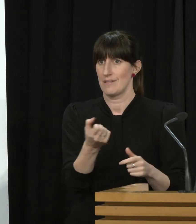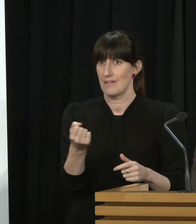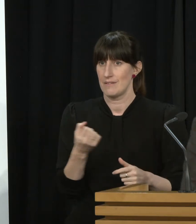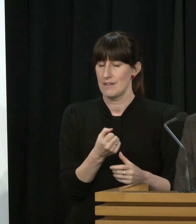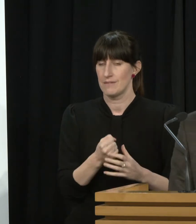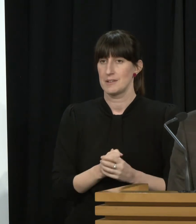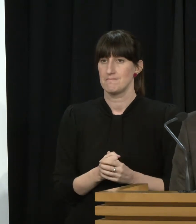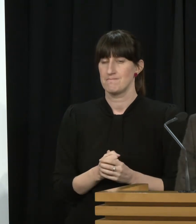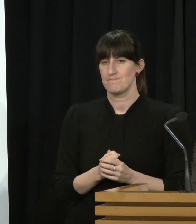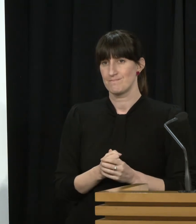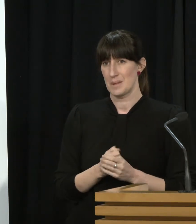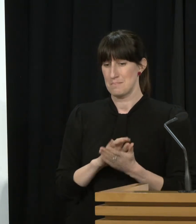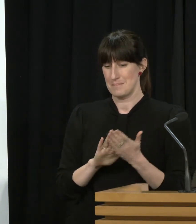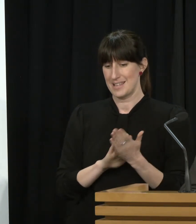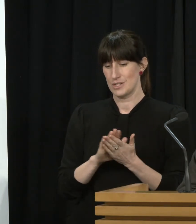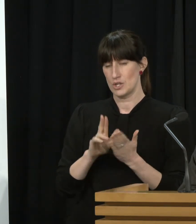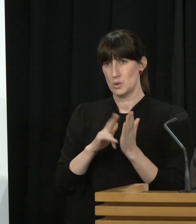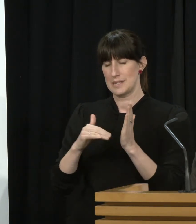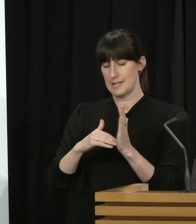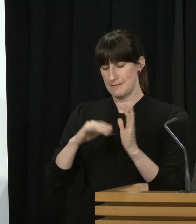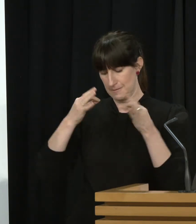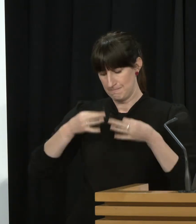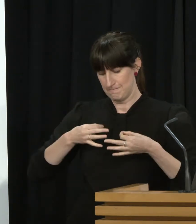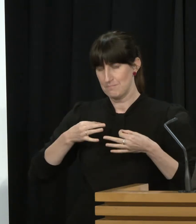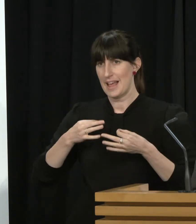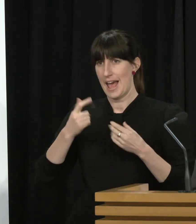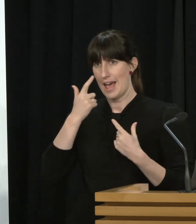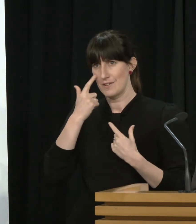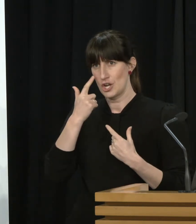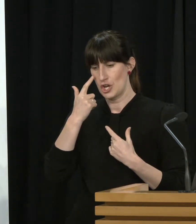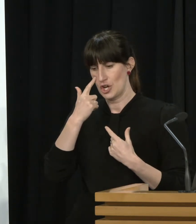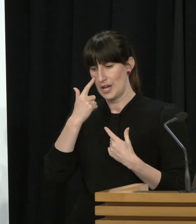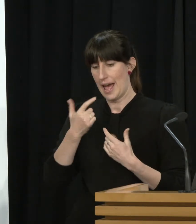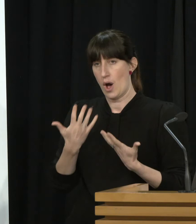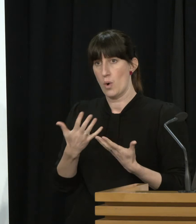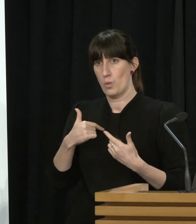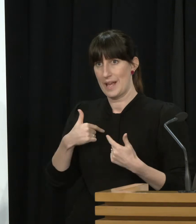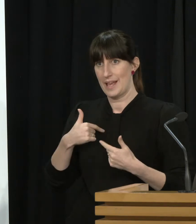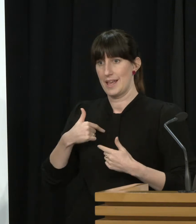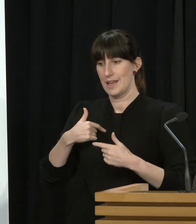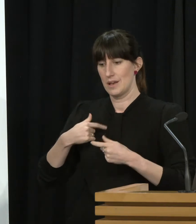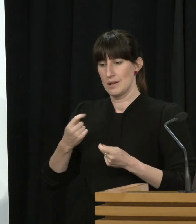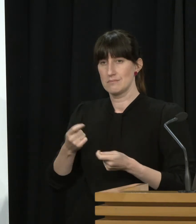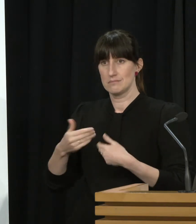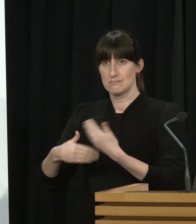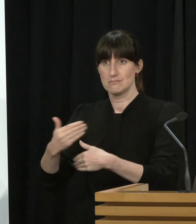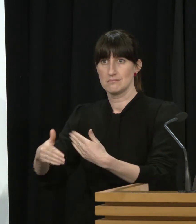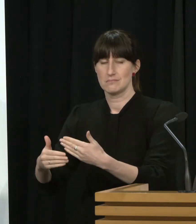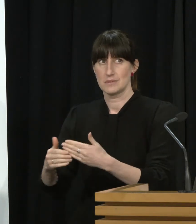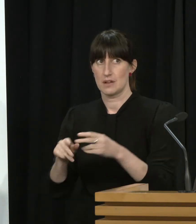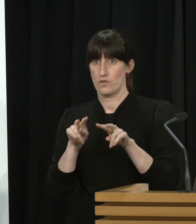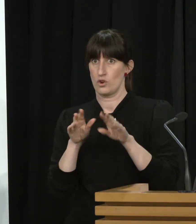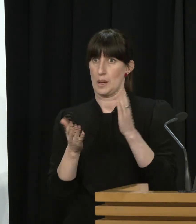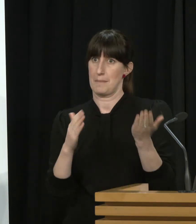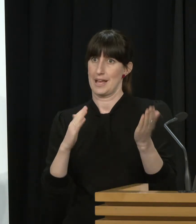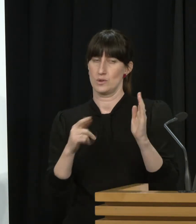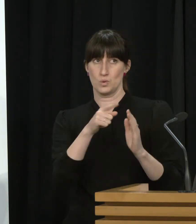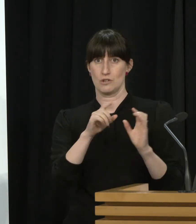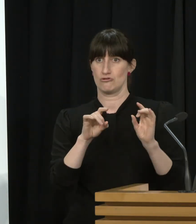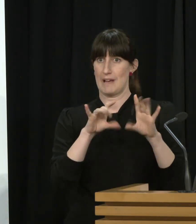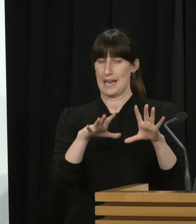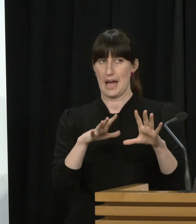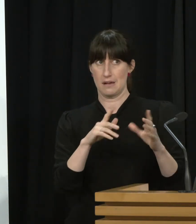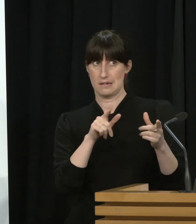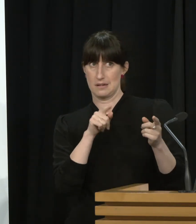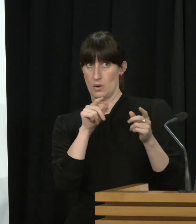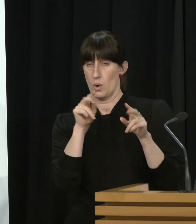that and make sure we are taking the lessons that we need to take from that experience. So we're adjusting our response and